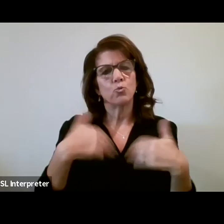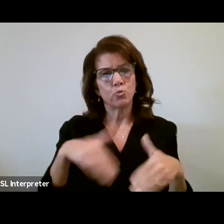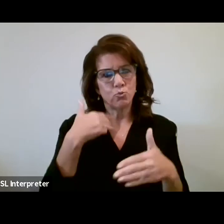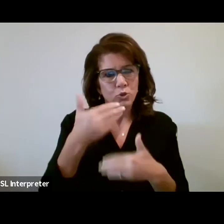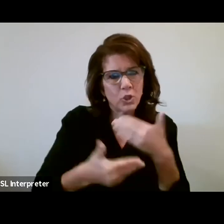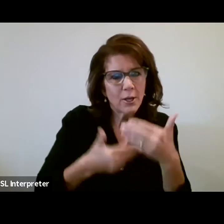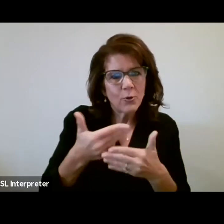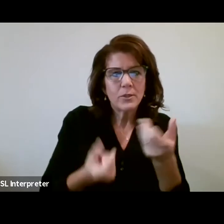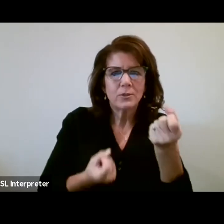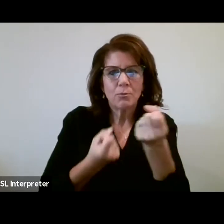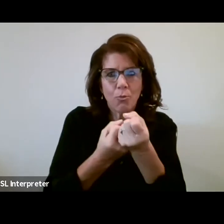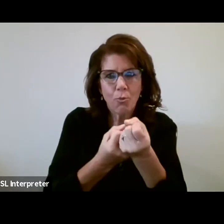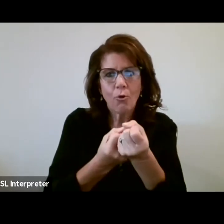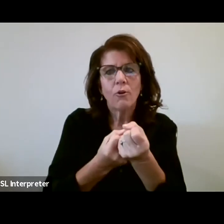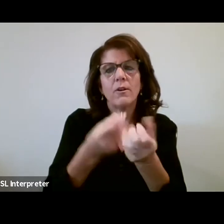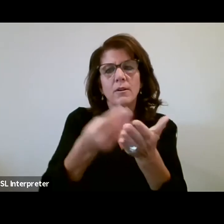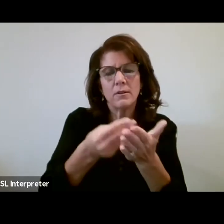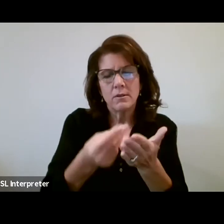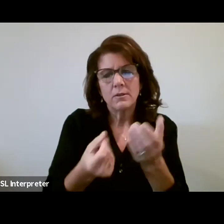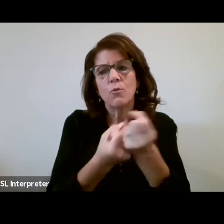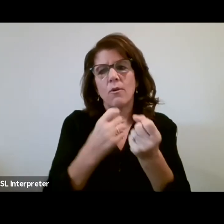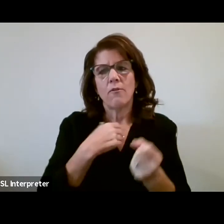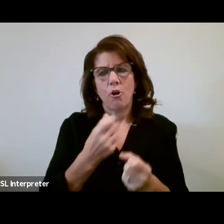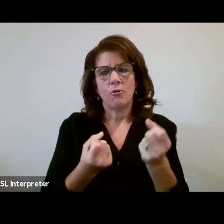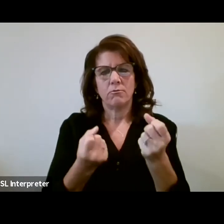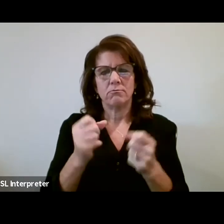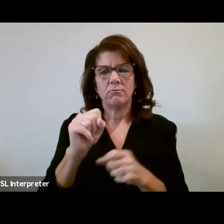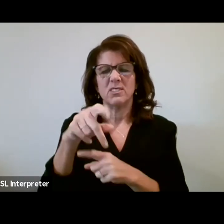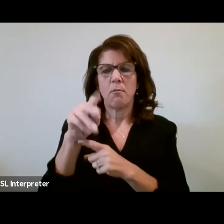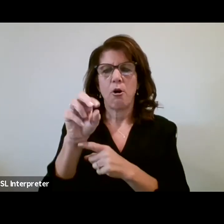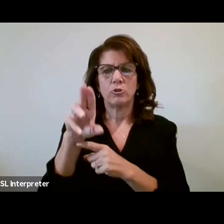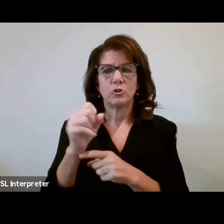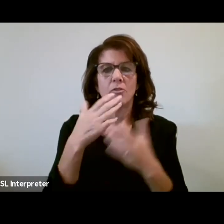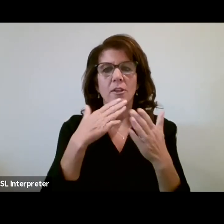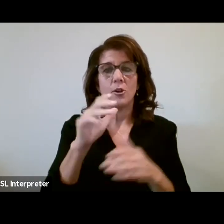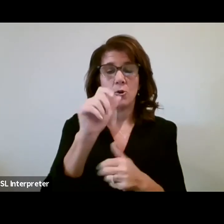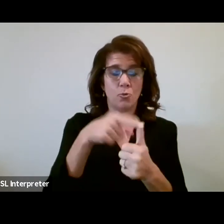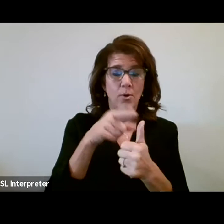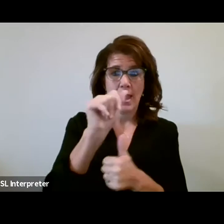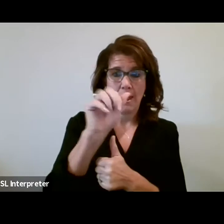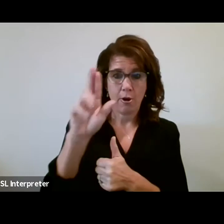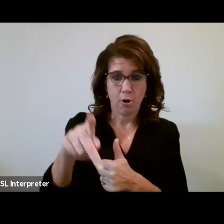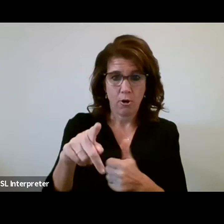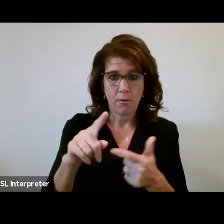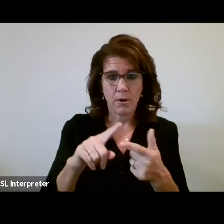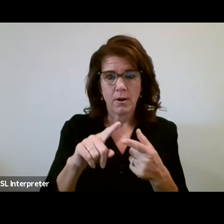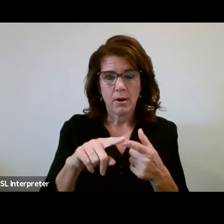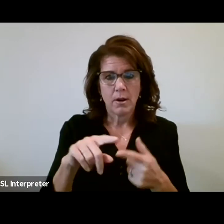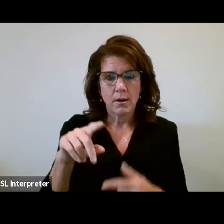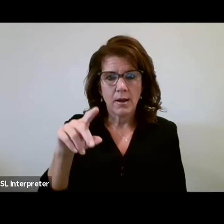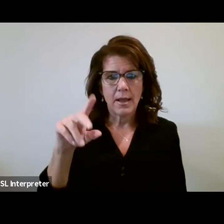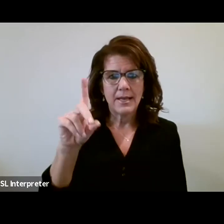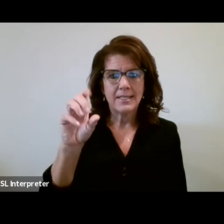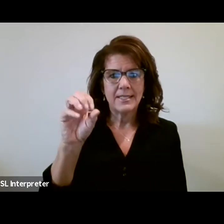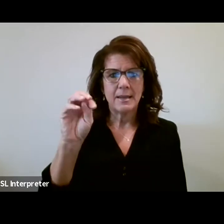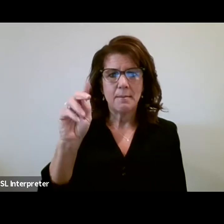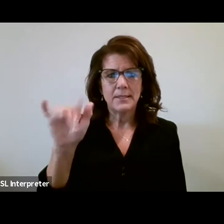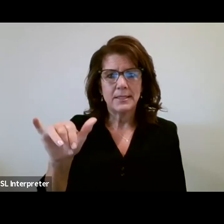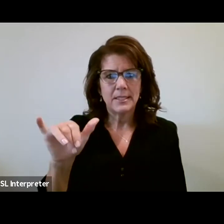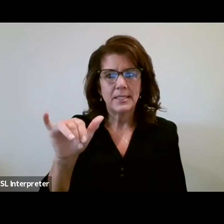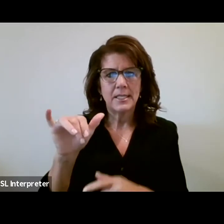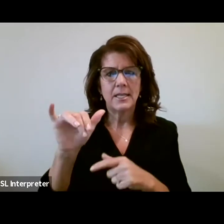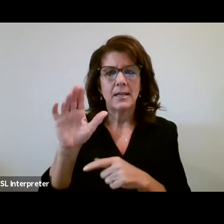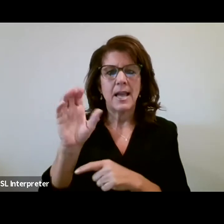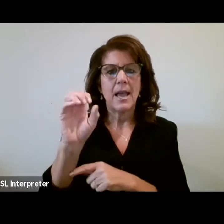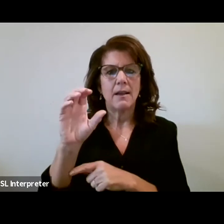support of our sponsors. Thank you, AARP and M&T Bank.